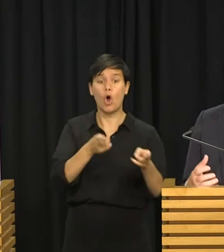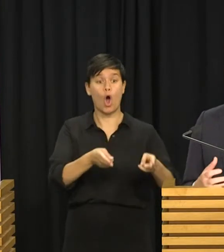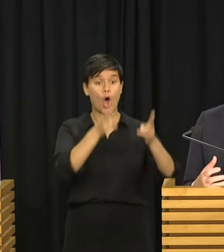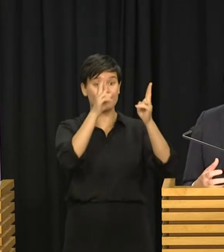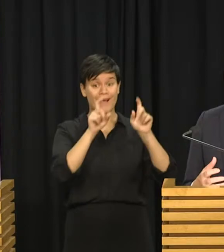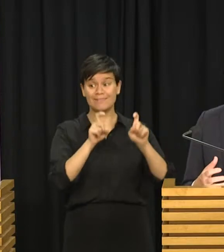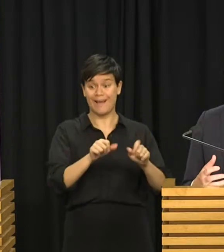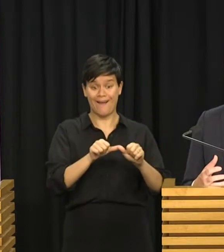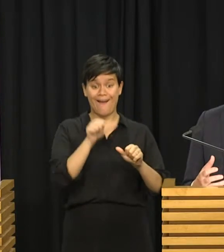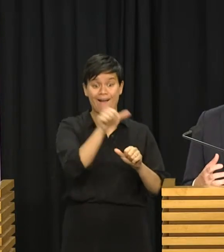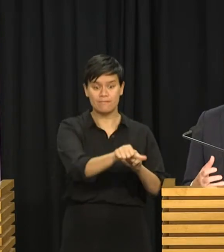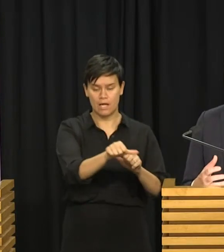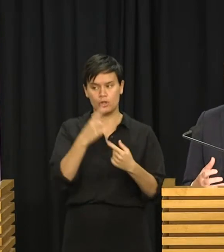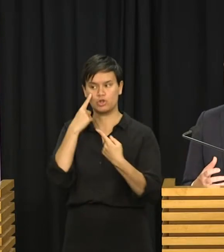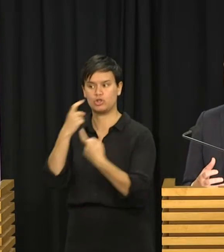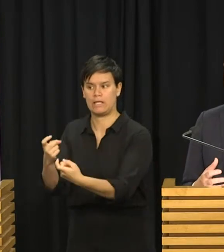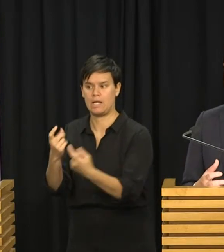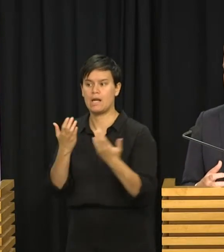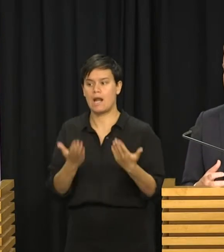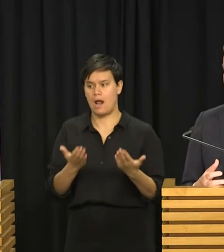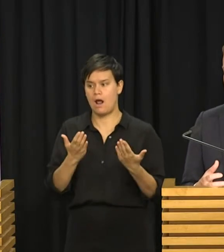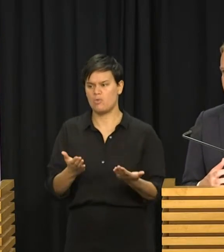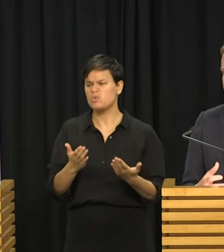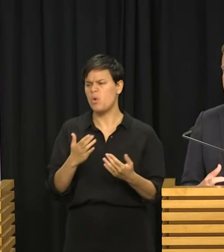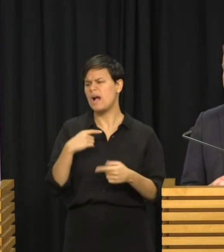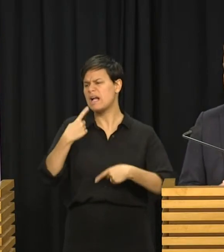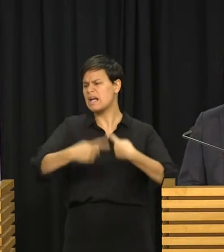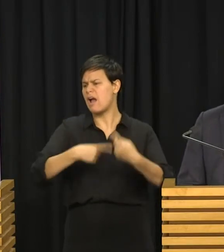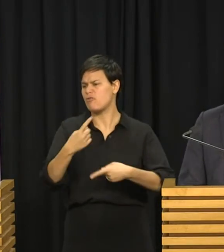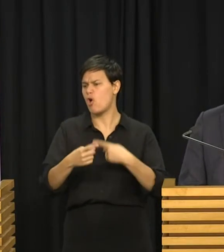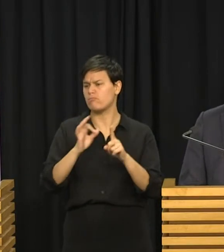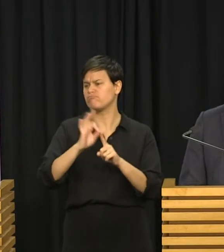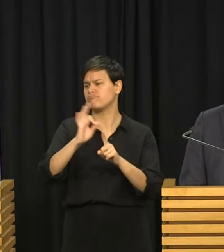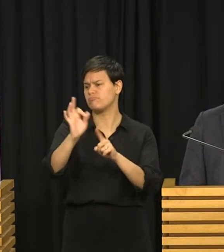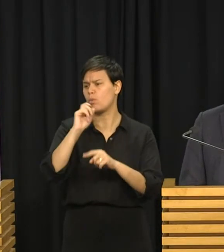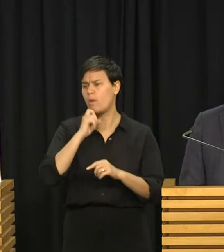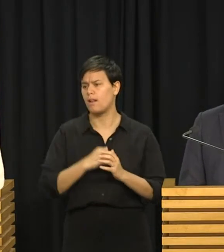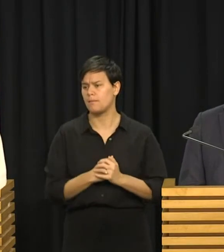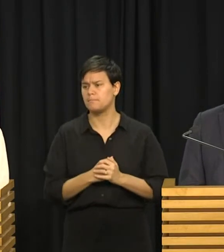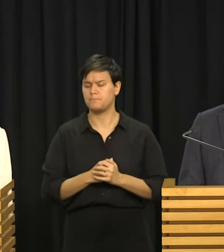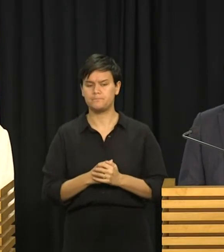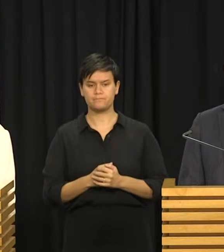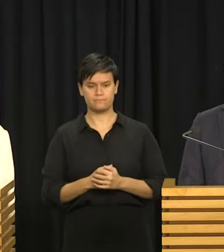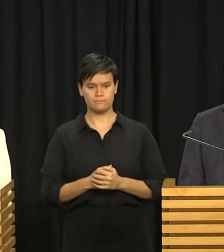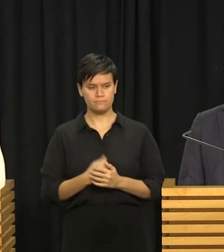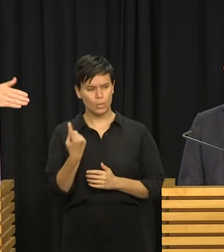we're always looking at how we can continue to contain that risk. Last week